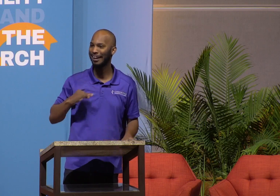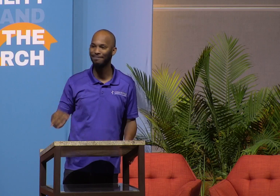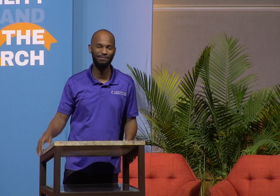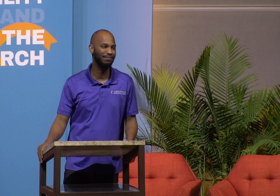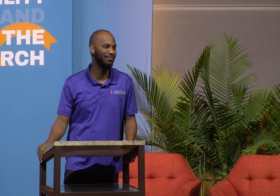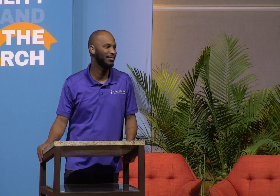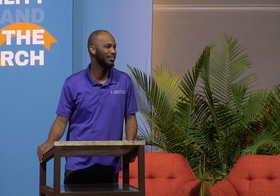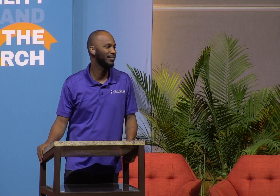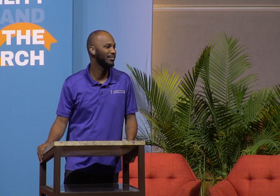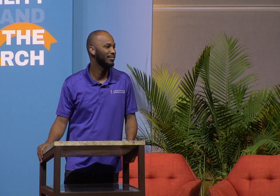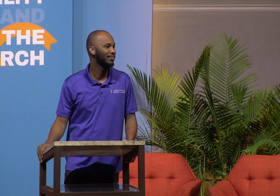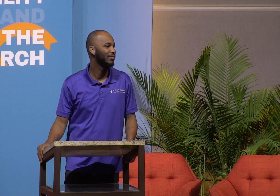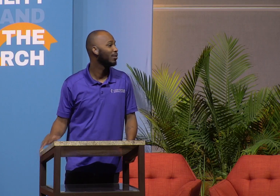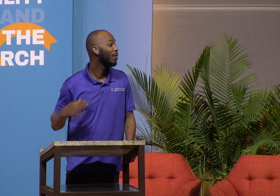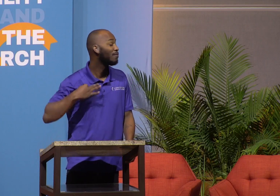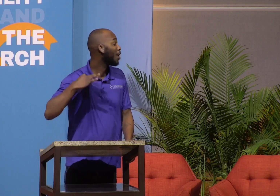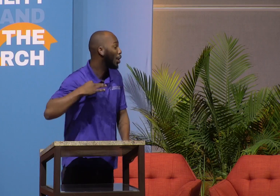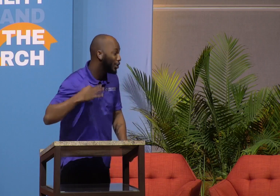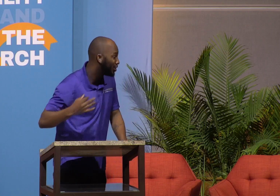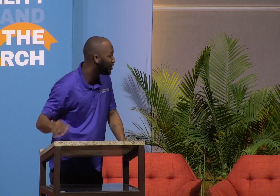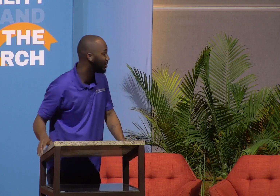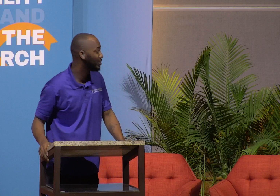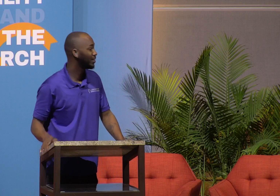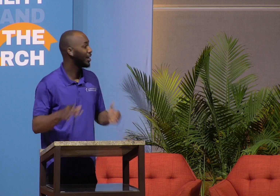Fourthly, we need to look at bringing deaf leaders on staff.